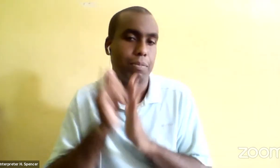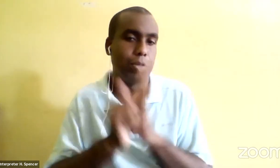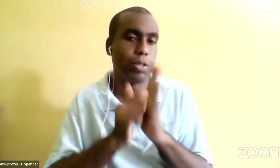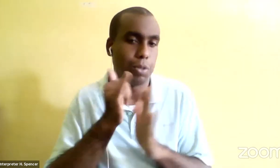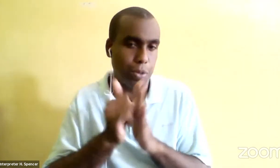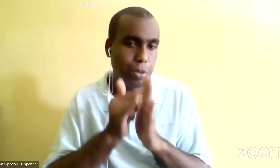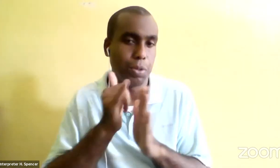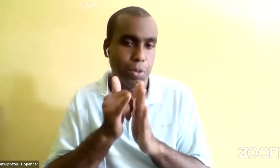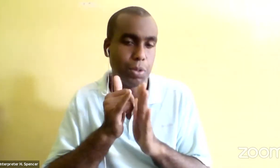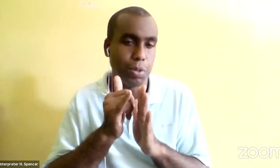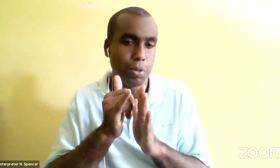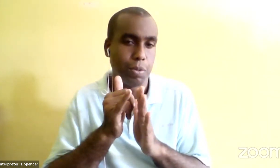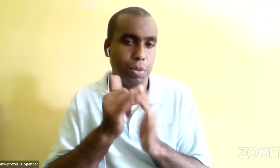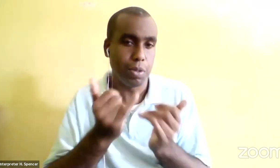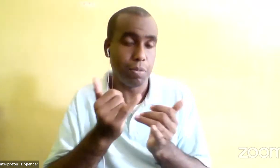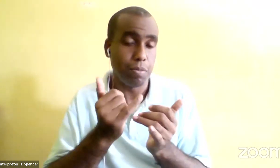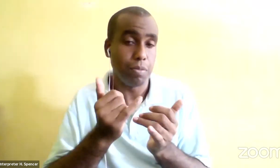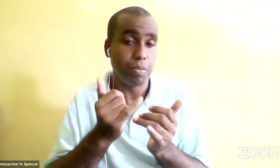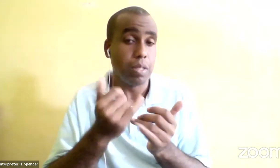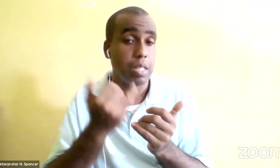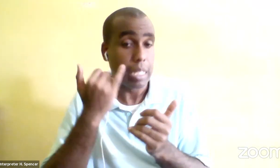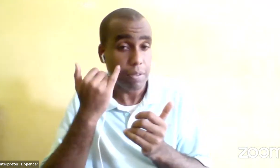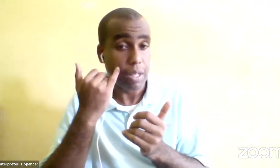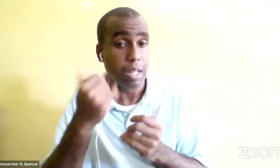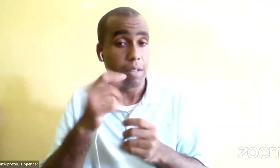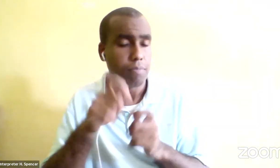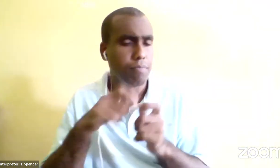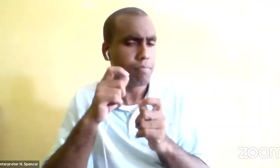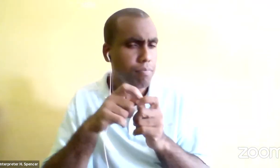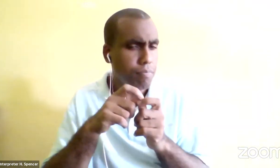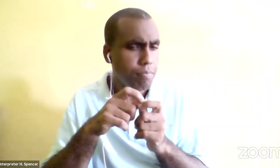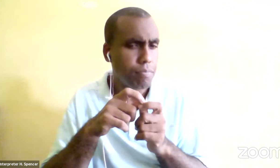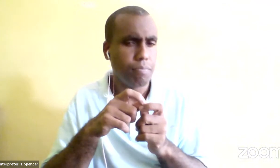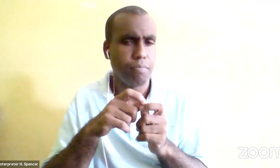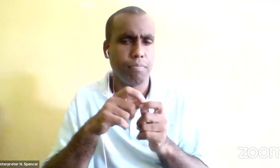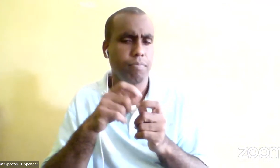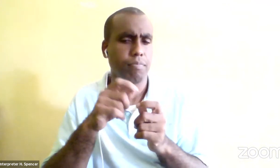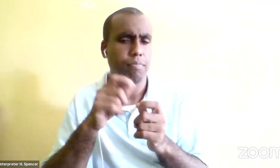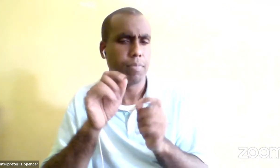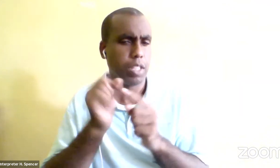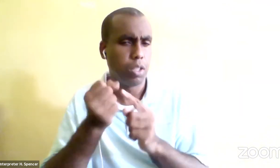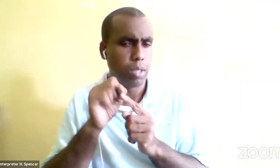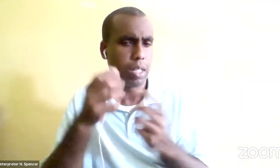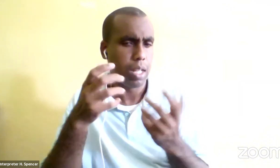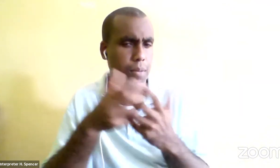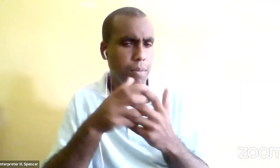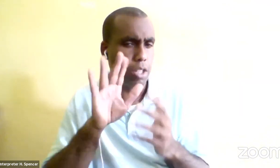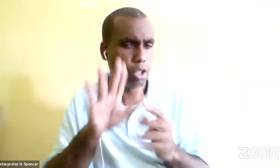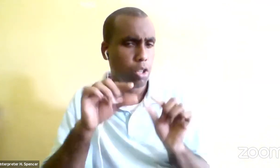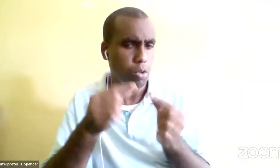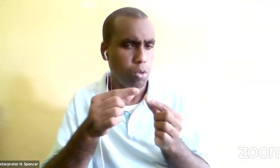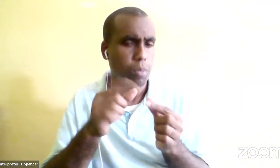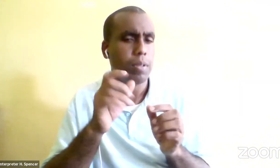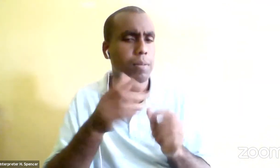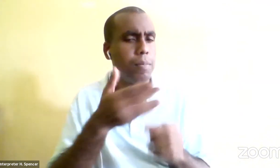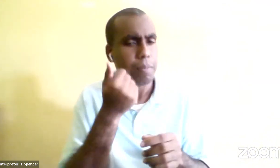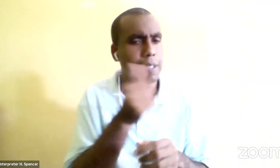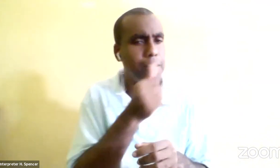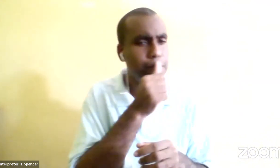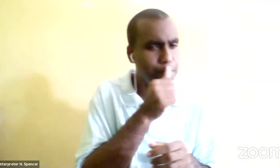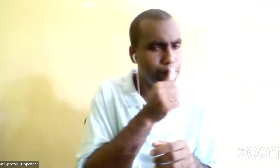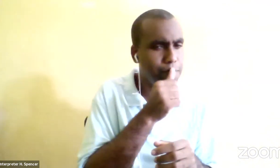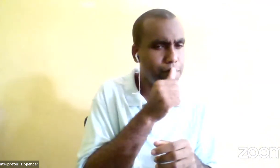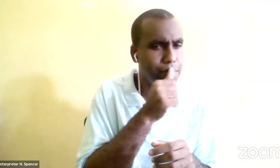So I would suggest if you have something specific to your group that we don't do that. We could be public with everybody, but don't record it on